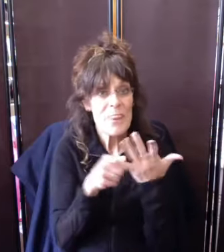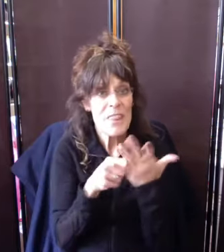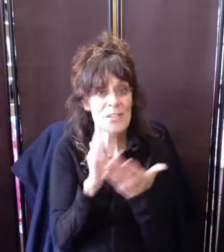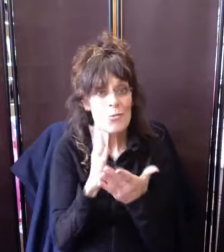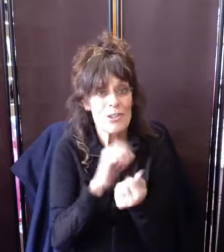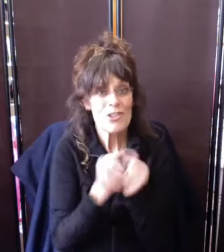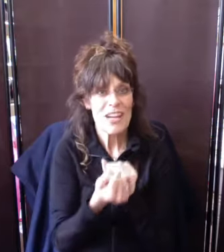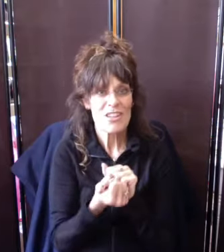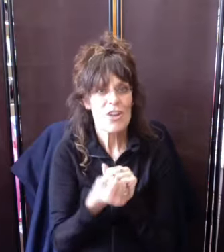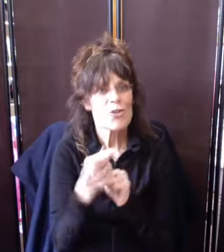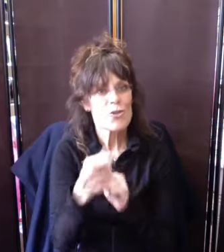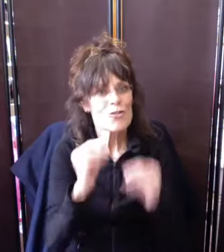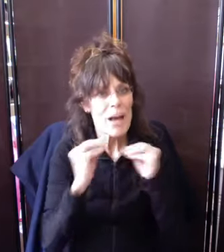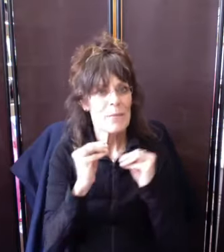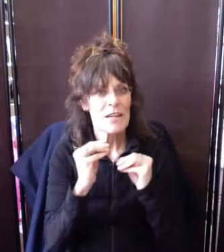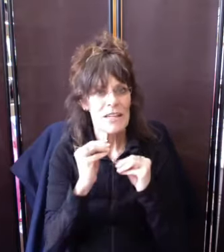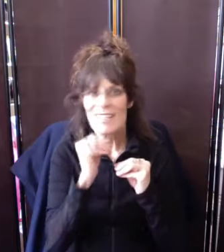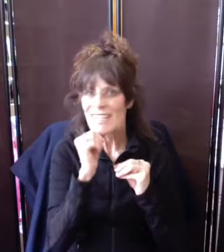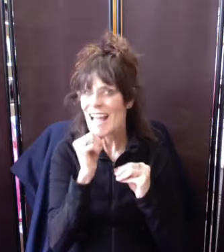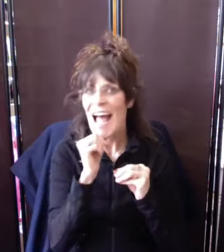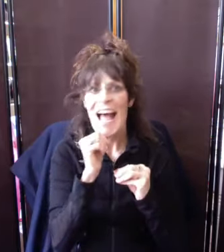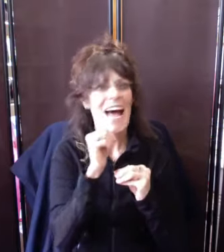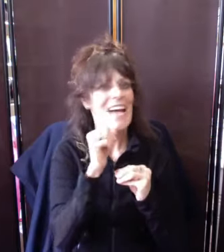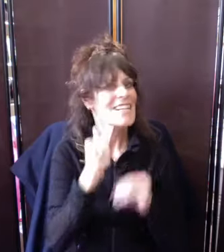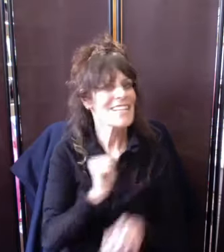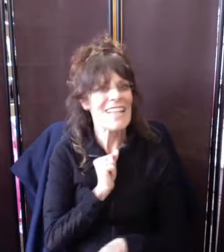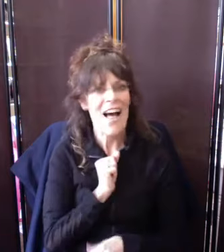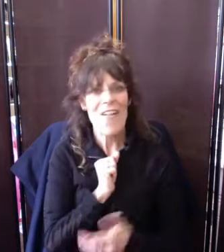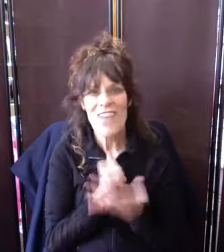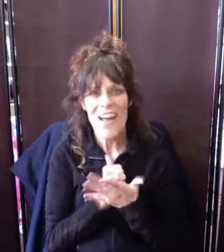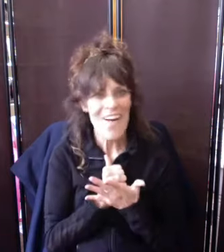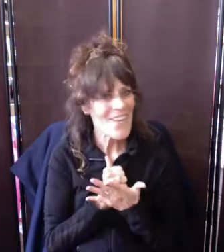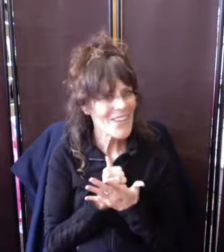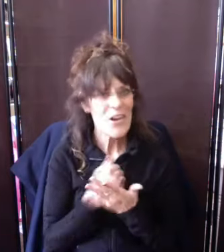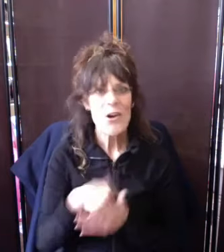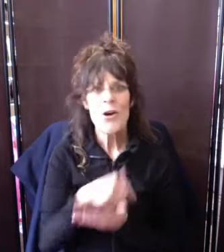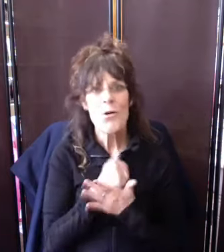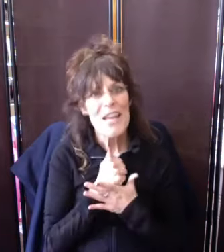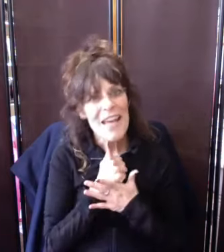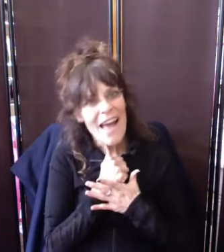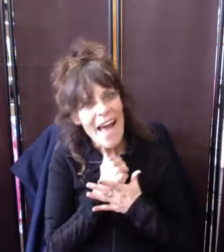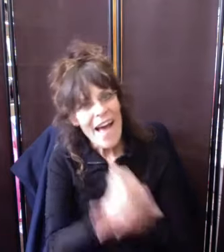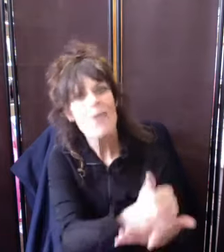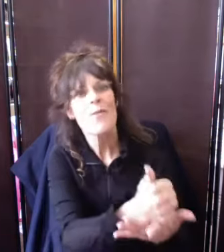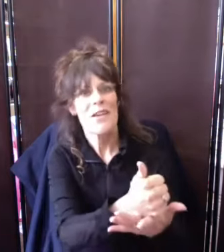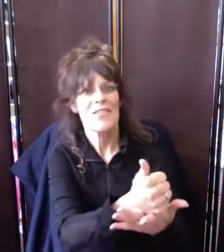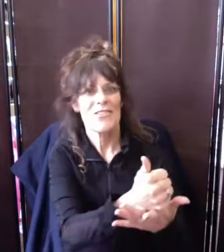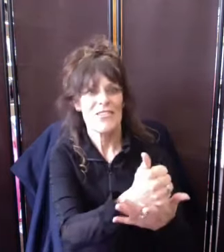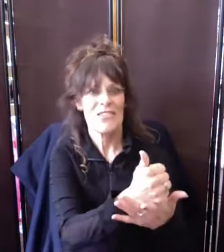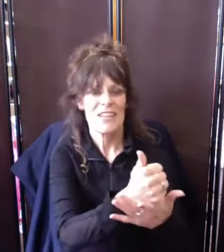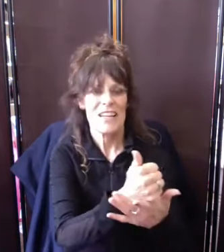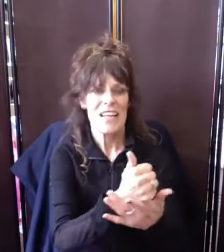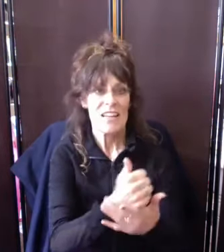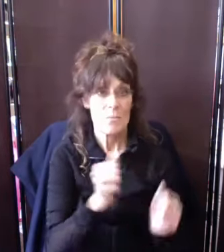Alcoholics Anonymous is not a self-help program. It's a program where we help others so we get out of God's way. And the more I have loved you, the more I have